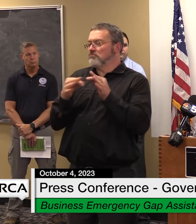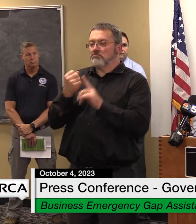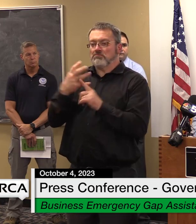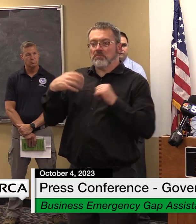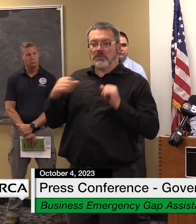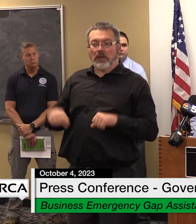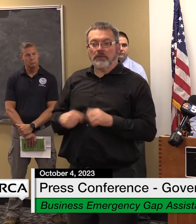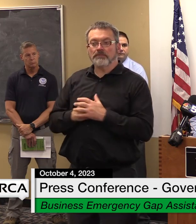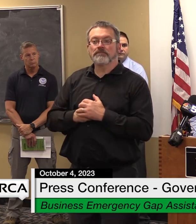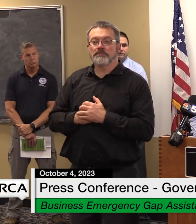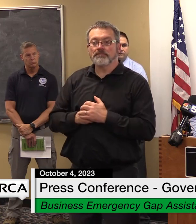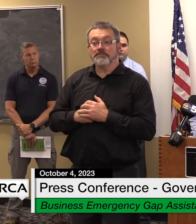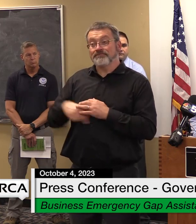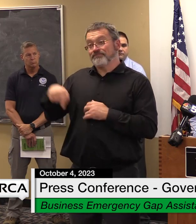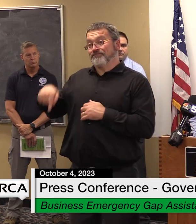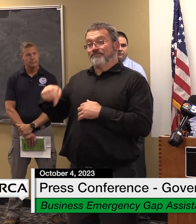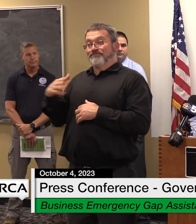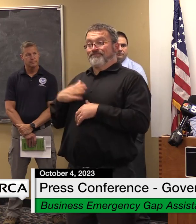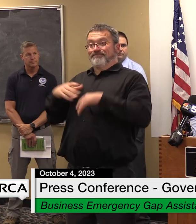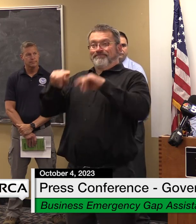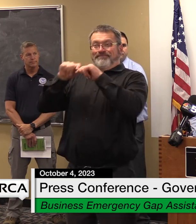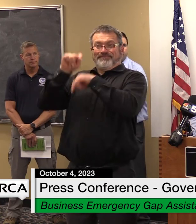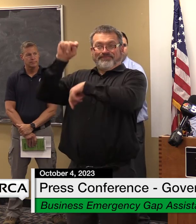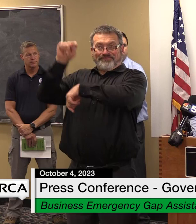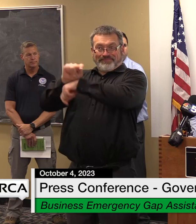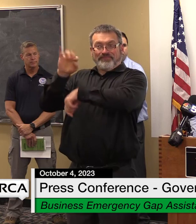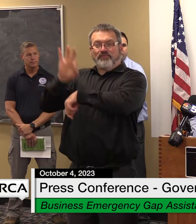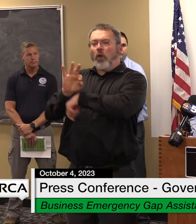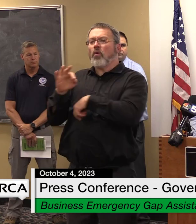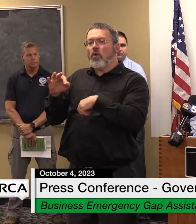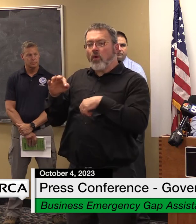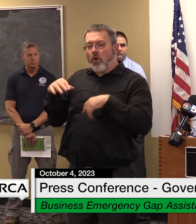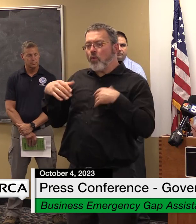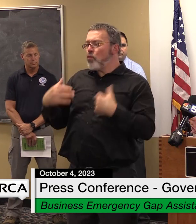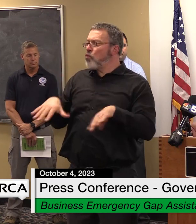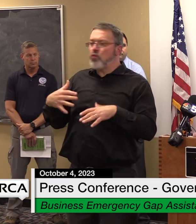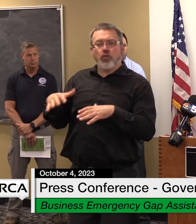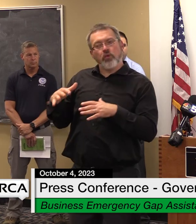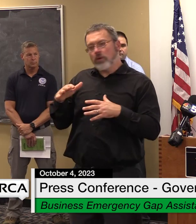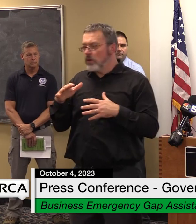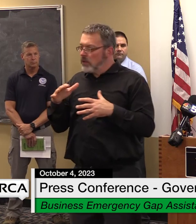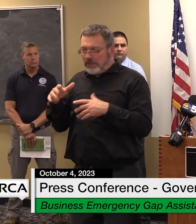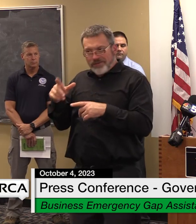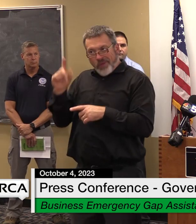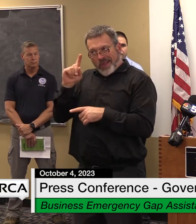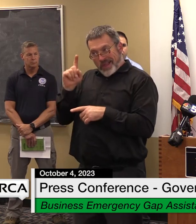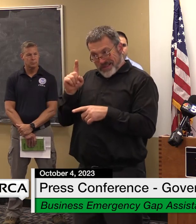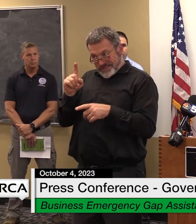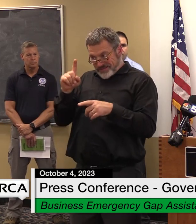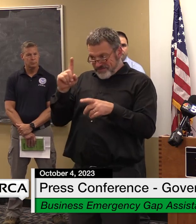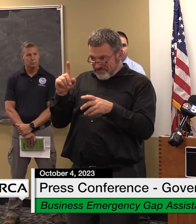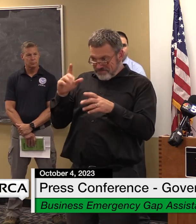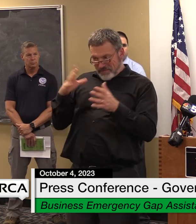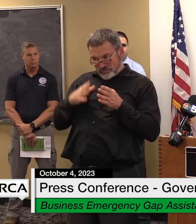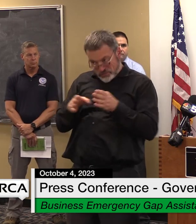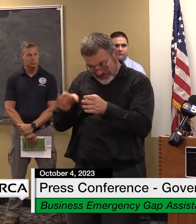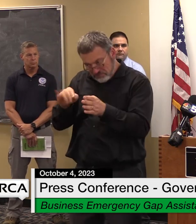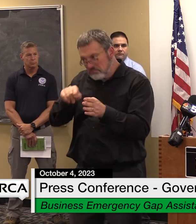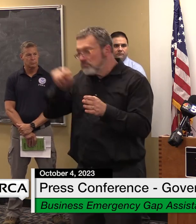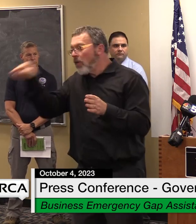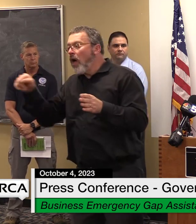unique challenges with debris, including flood debris on private property, as the governor mentioned, clogged storm drains in